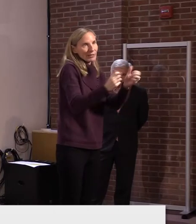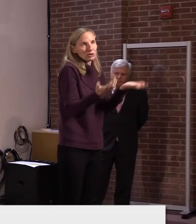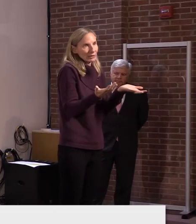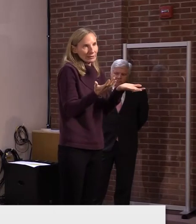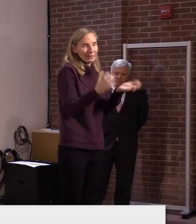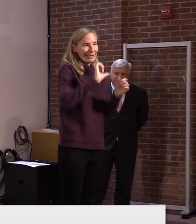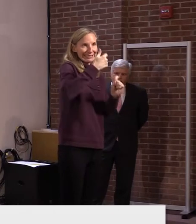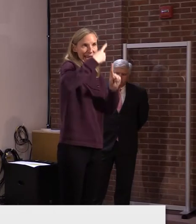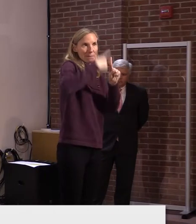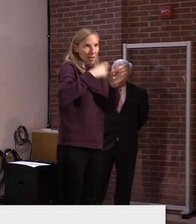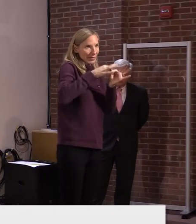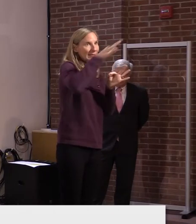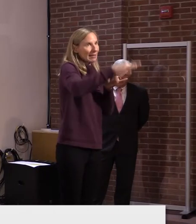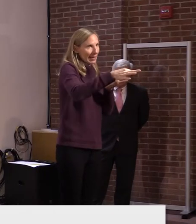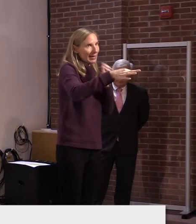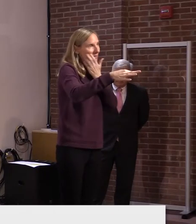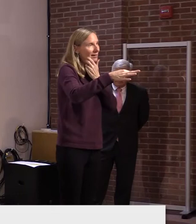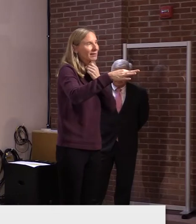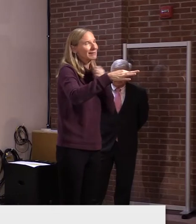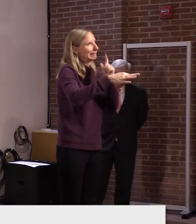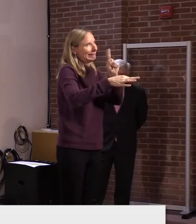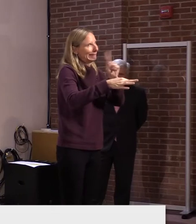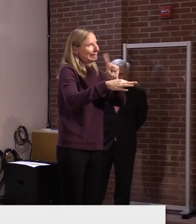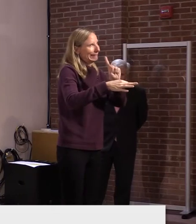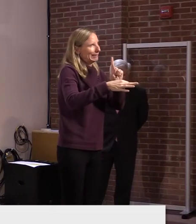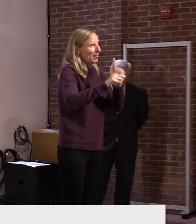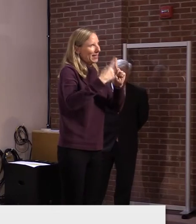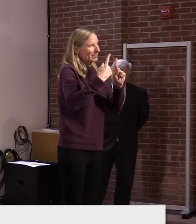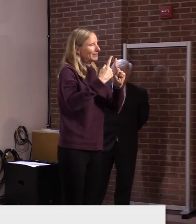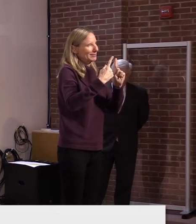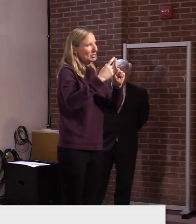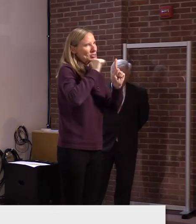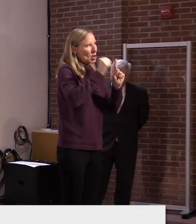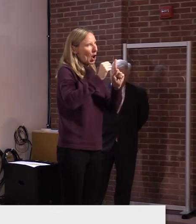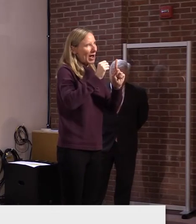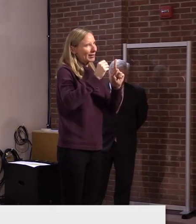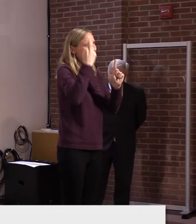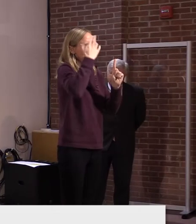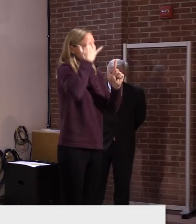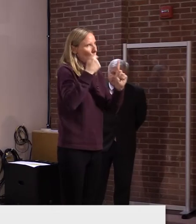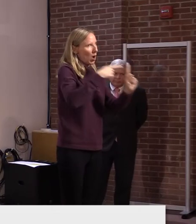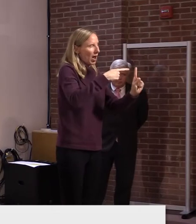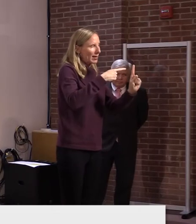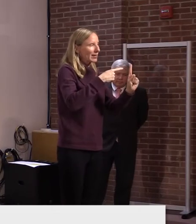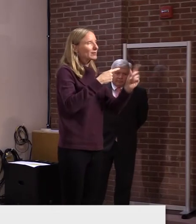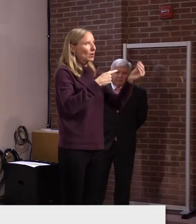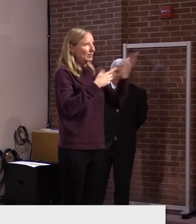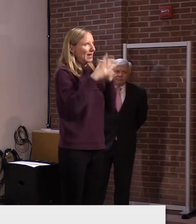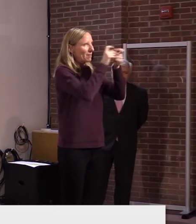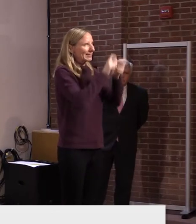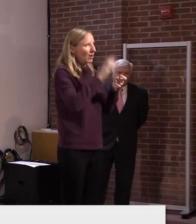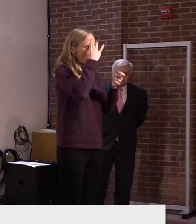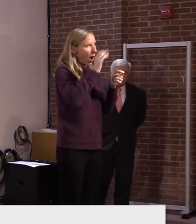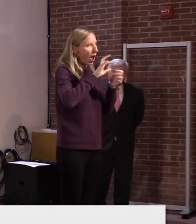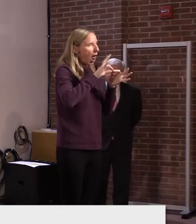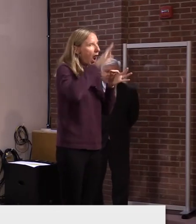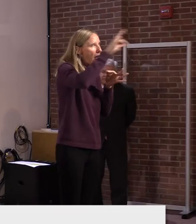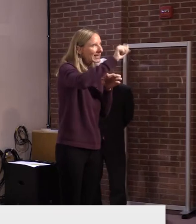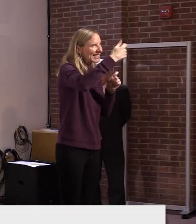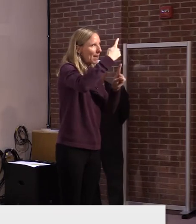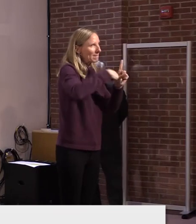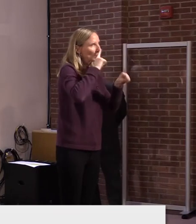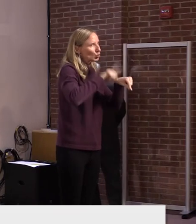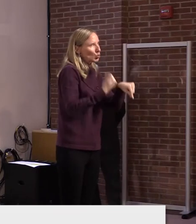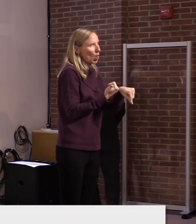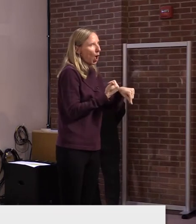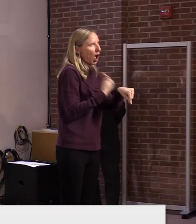as you described, would likely not be investigative strategy. So if you could send me the details, I'd be happy to have